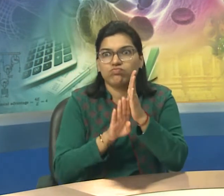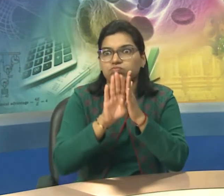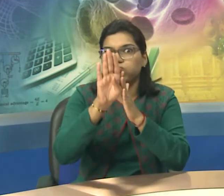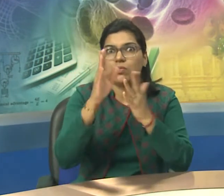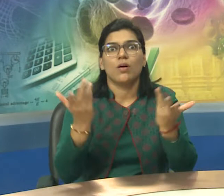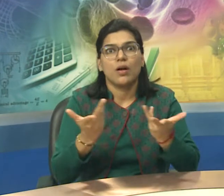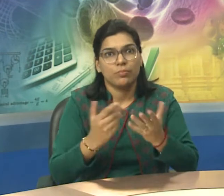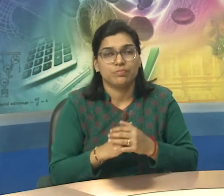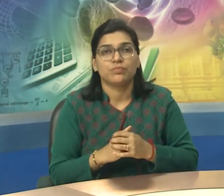achieving